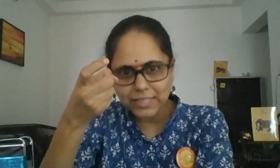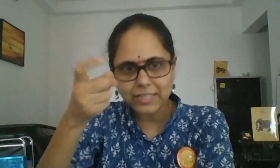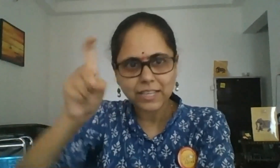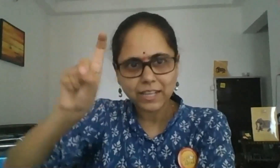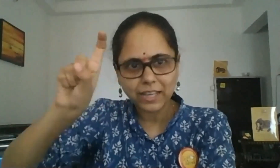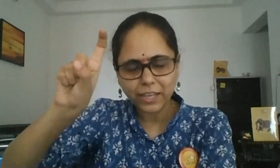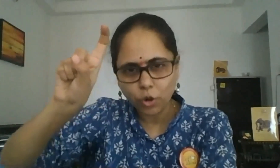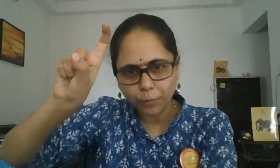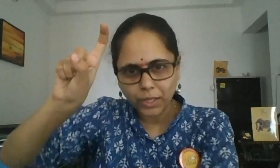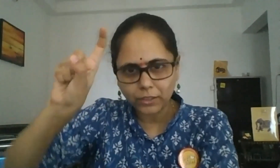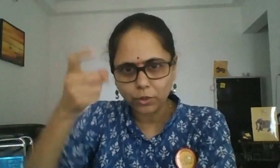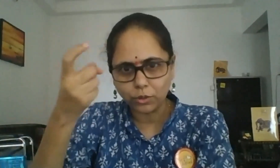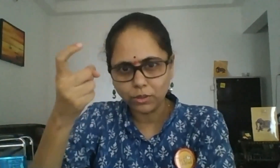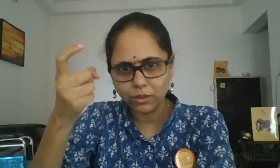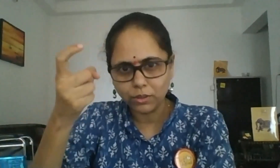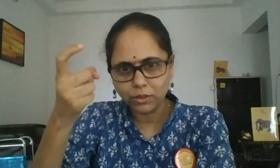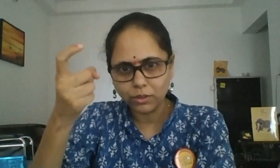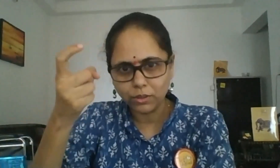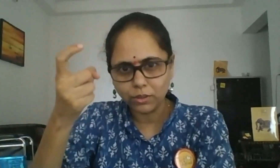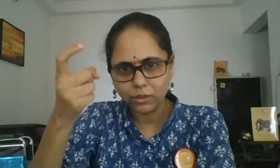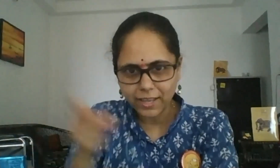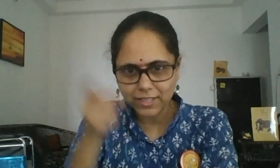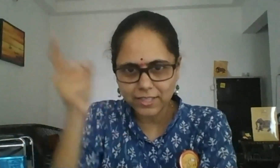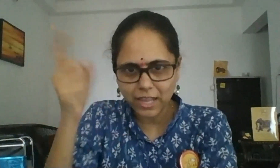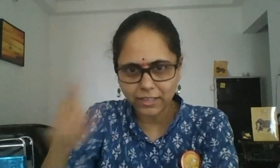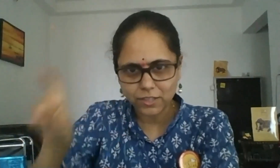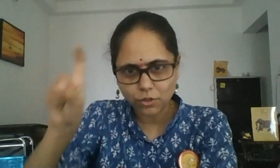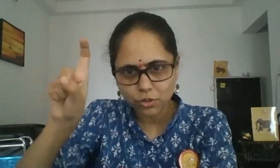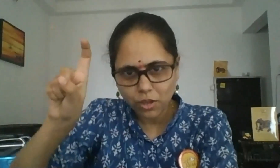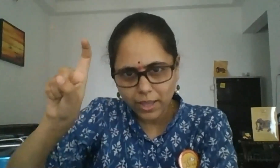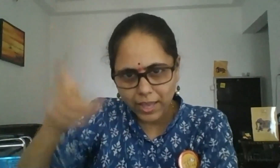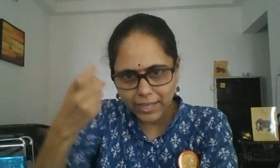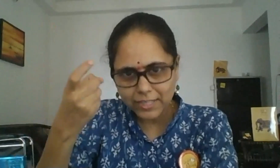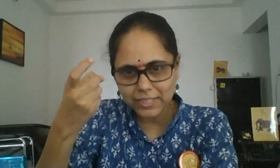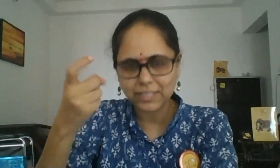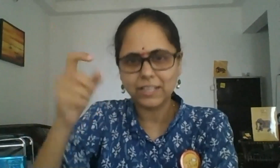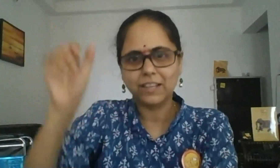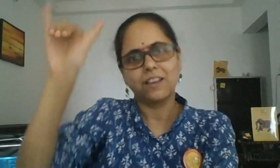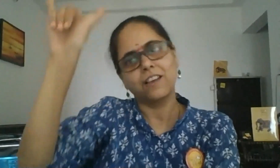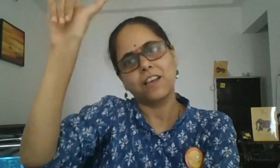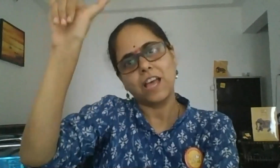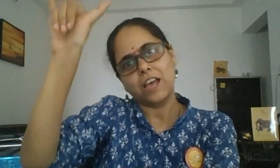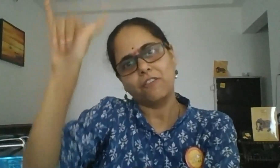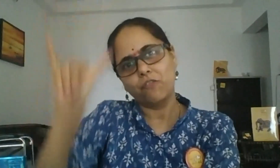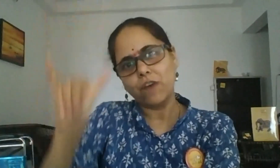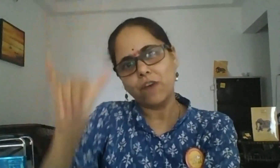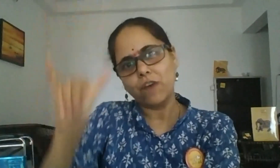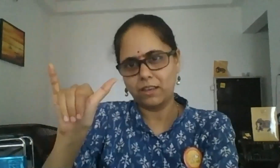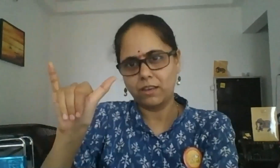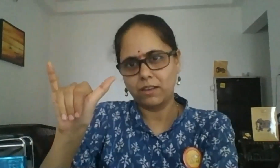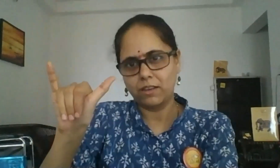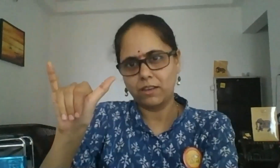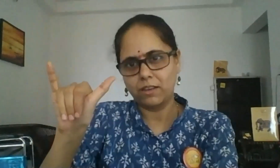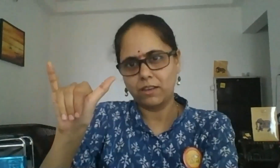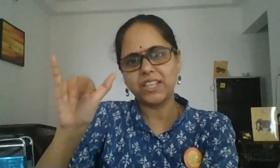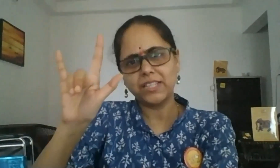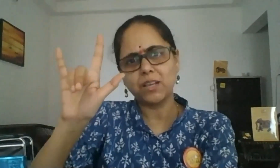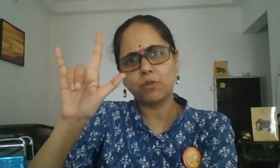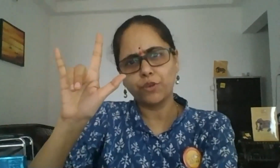X, like you're opening the door. X is like this, no? So X, Y. I'm seeing some of you are